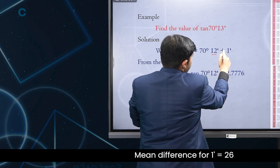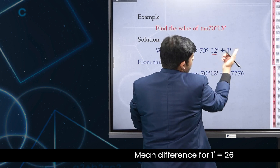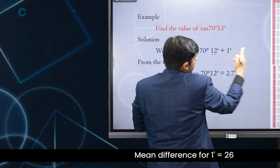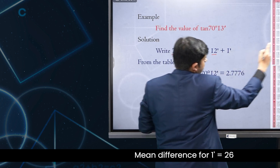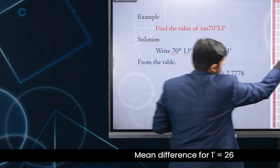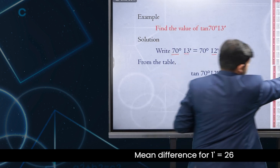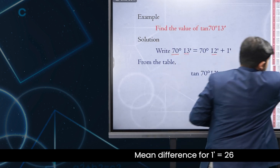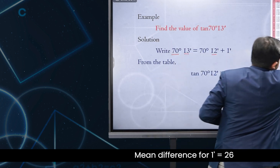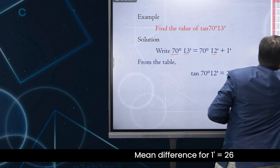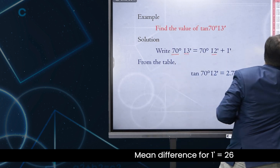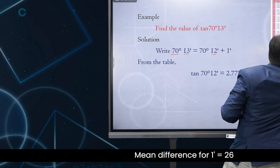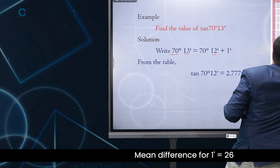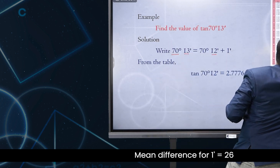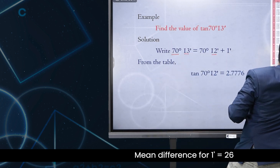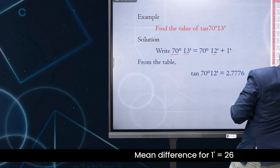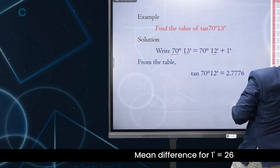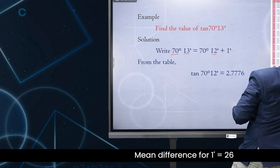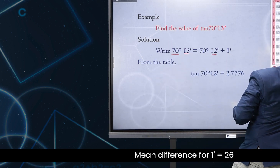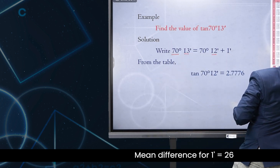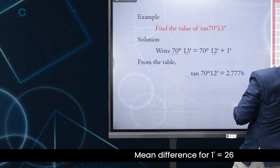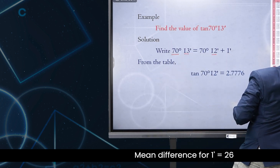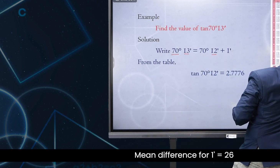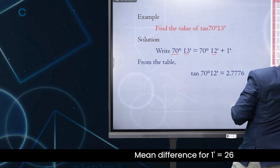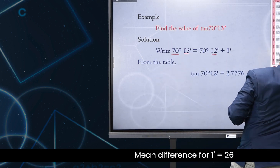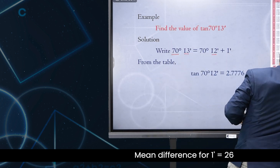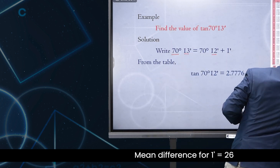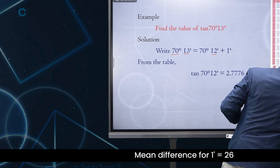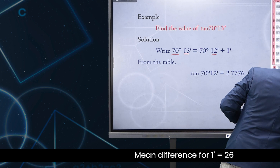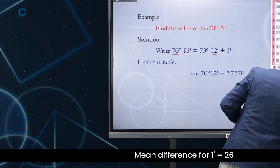Mean difference for 1 minute is equal to 26.